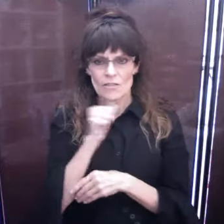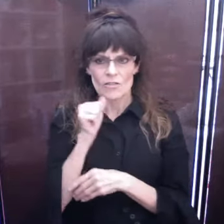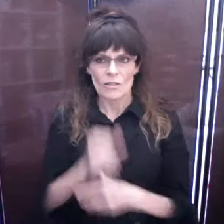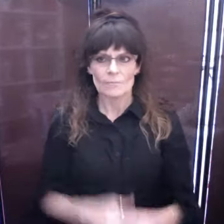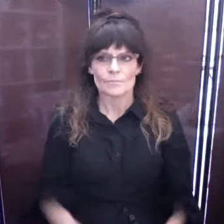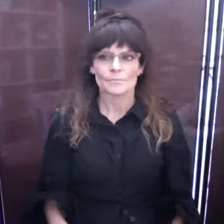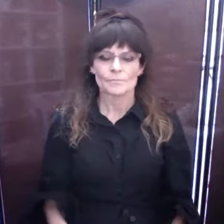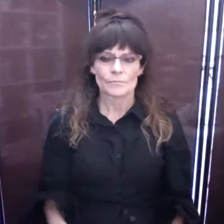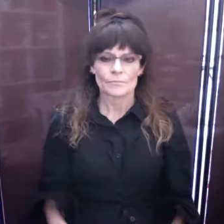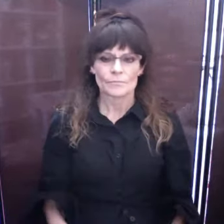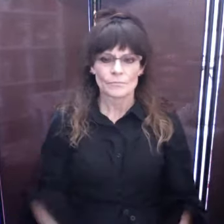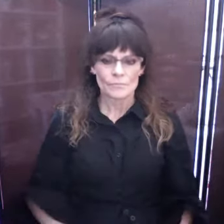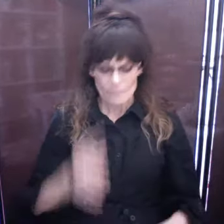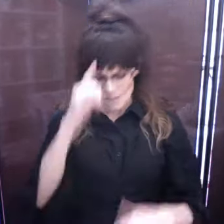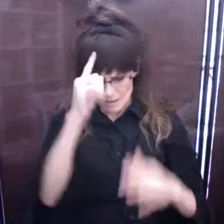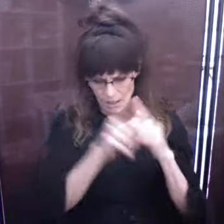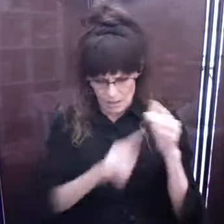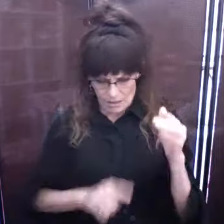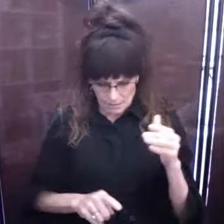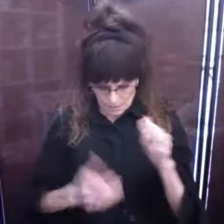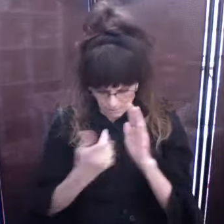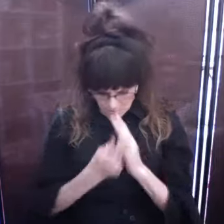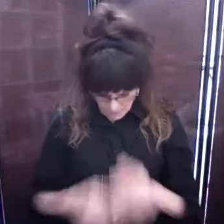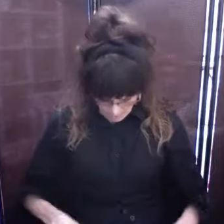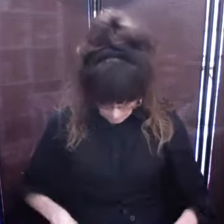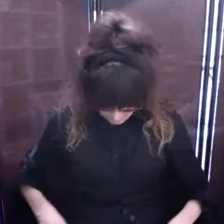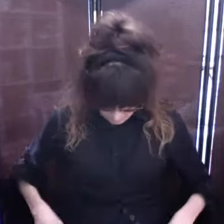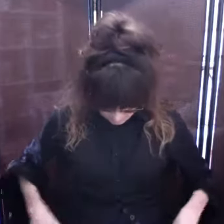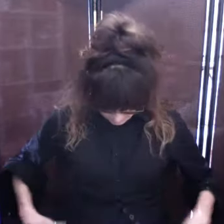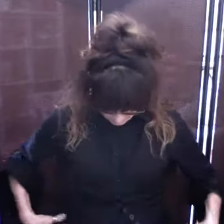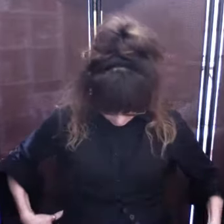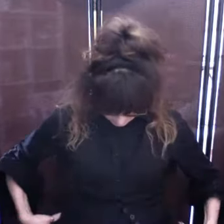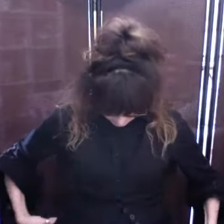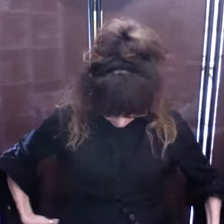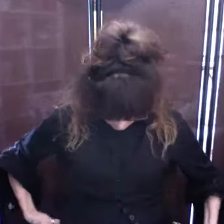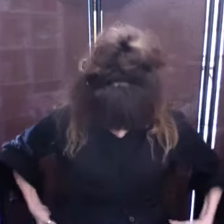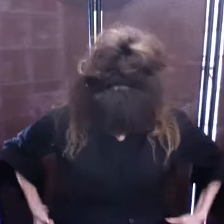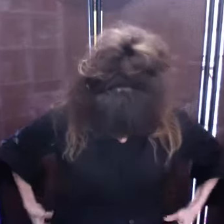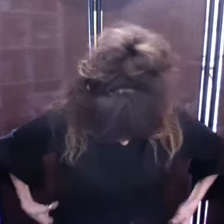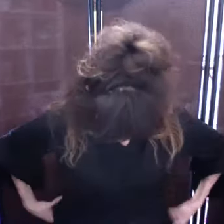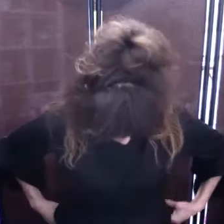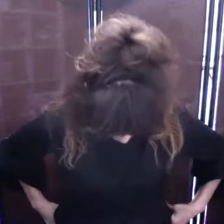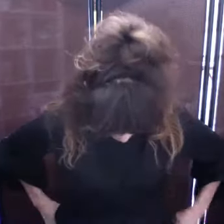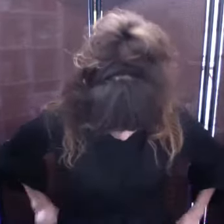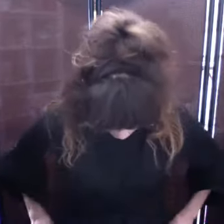lost the thought. I'll get it back. Here we go. And no, I lost it. I'm not going to get it